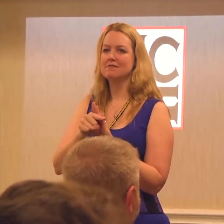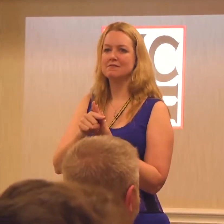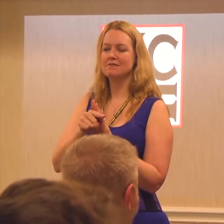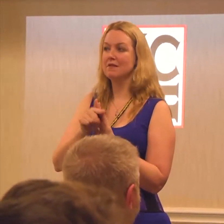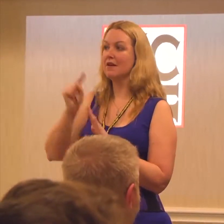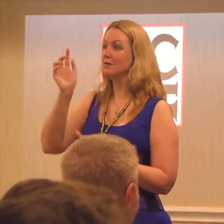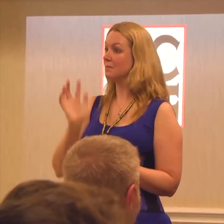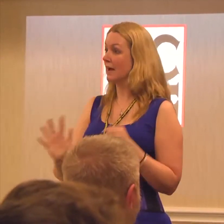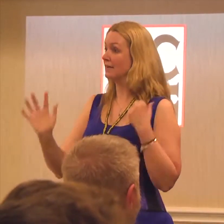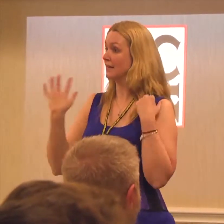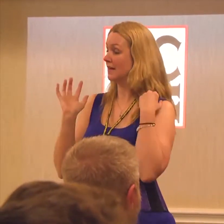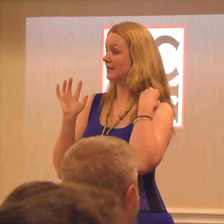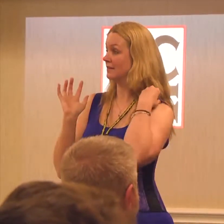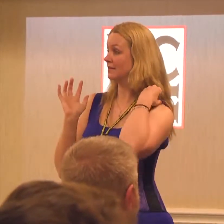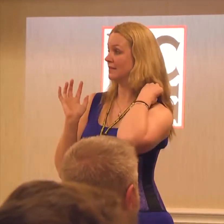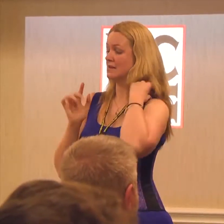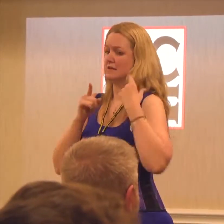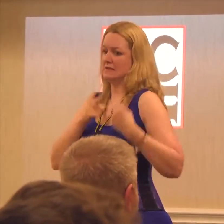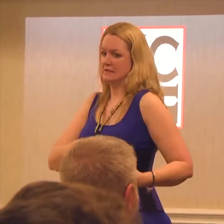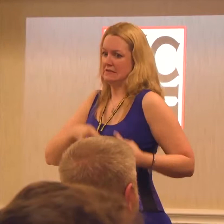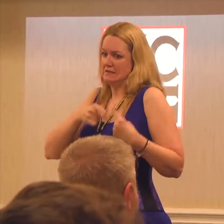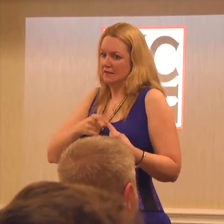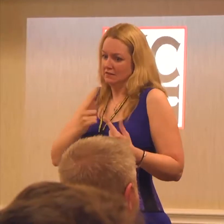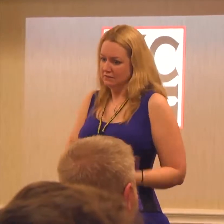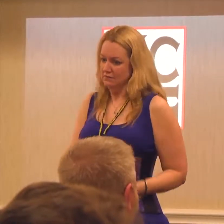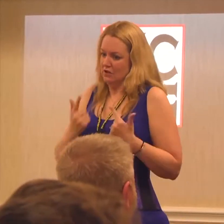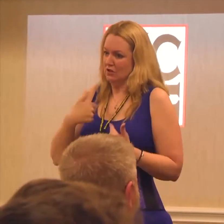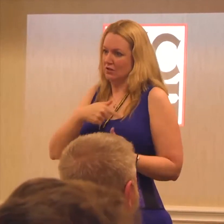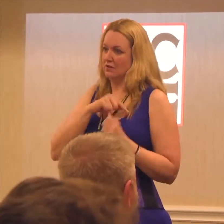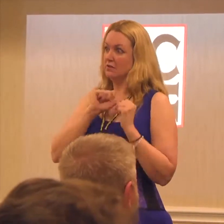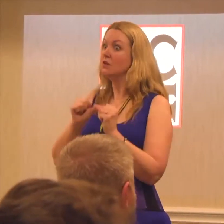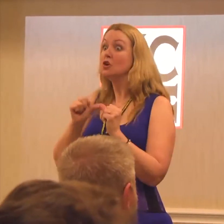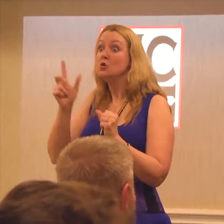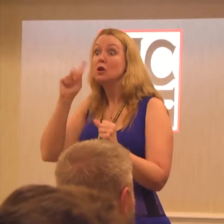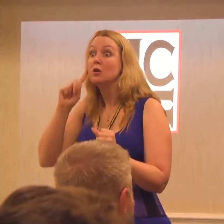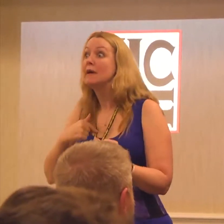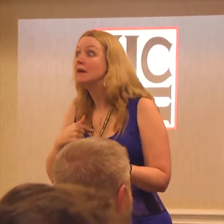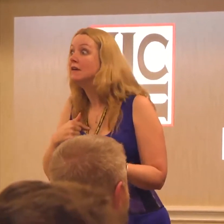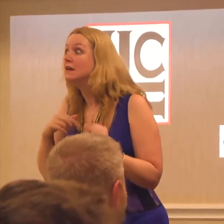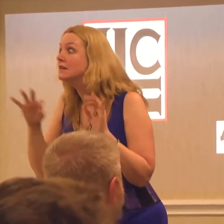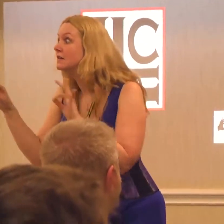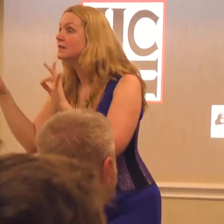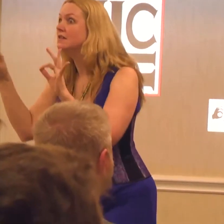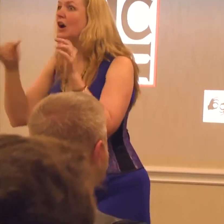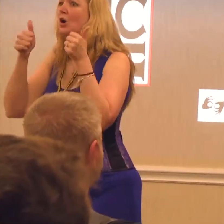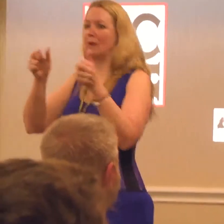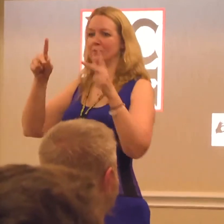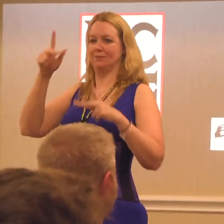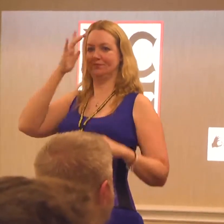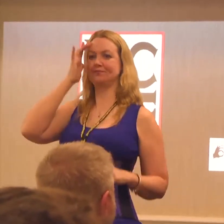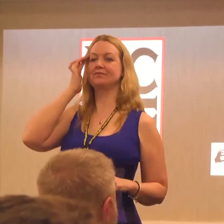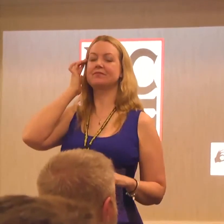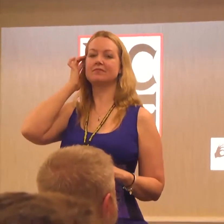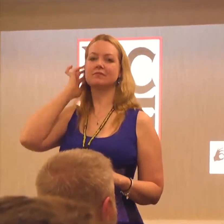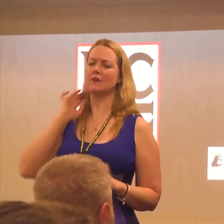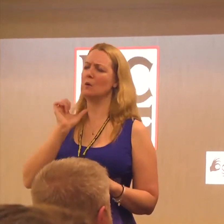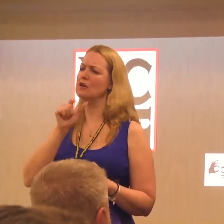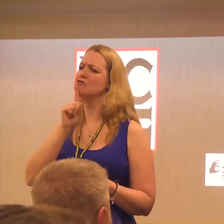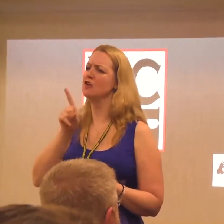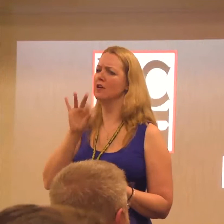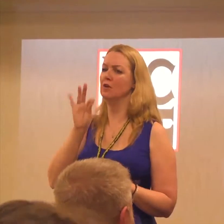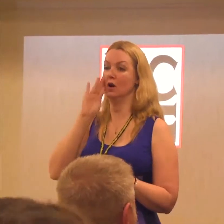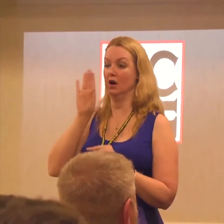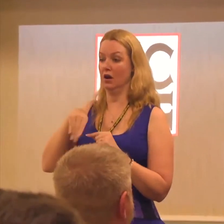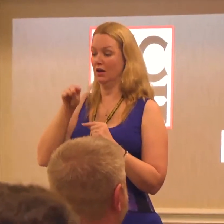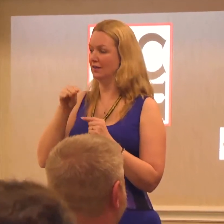Back then, the fight for preservation, can you hear me? Oh, yeah. All right, okay. I wasn't sure if you're nodding off